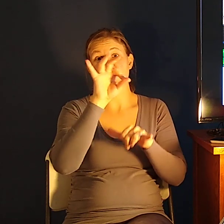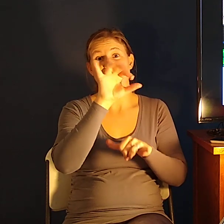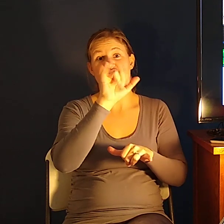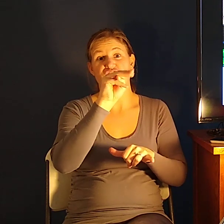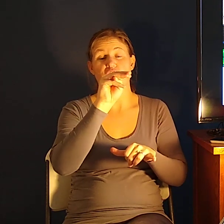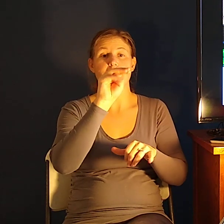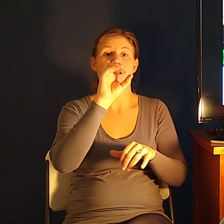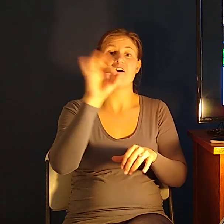Adler.